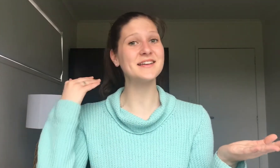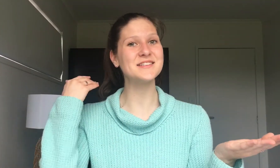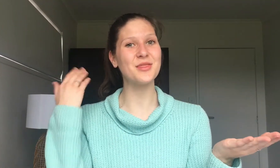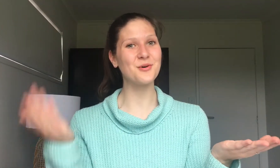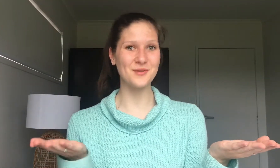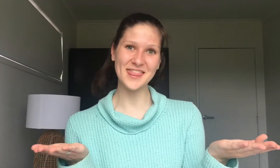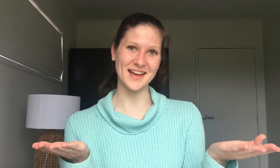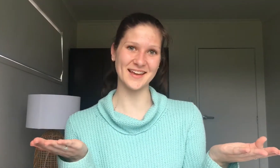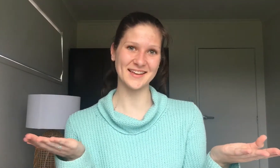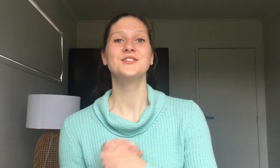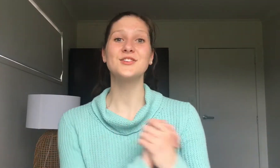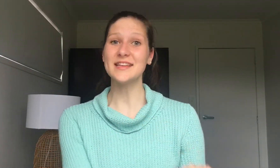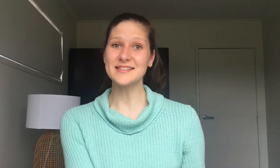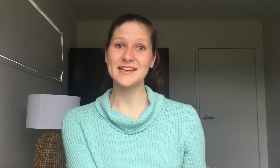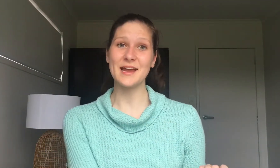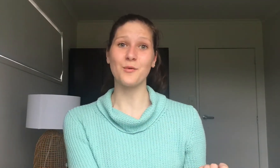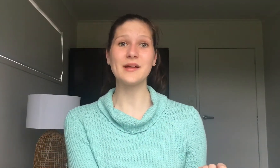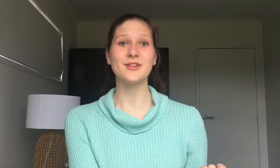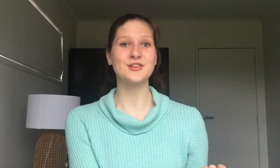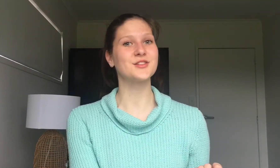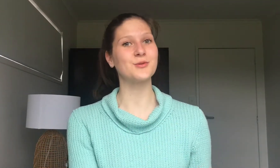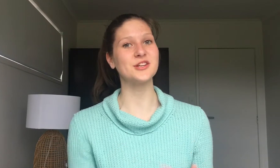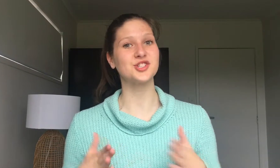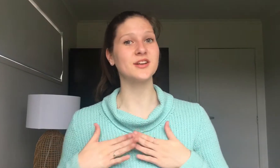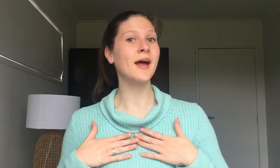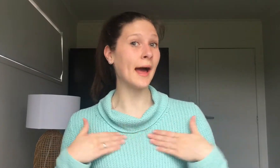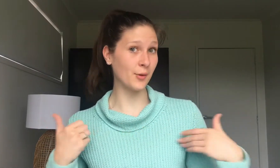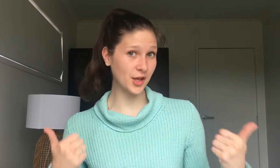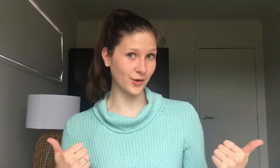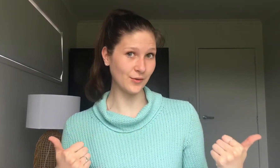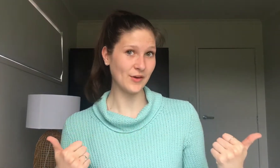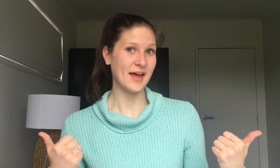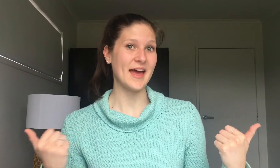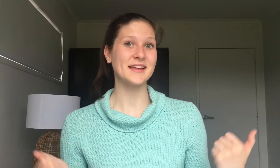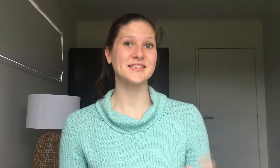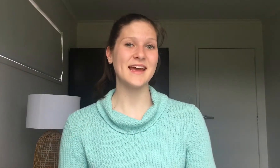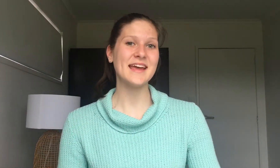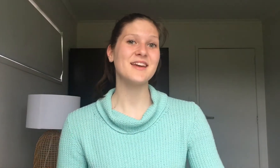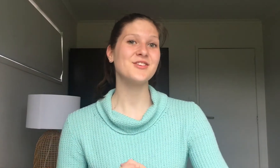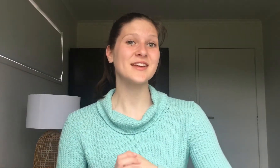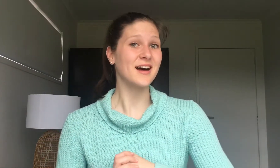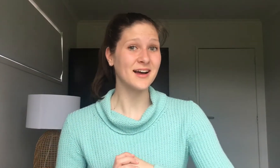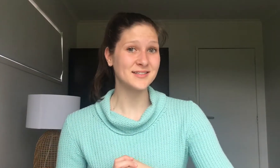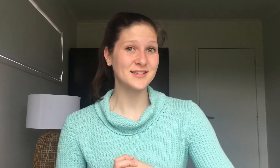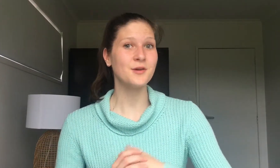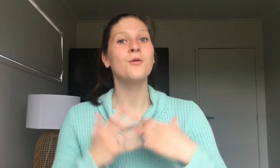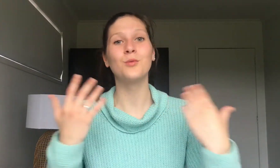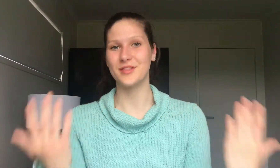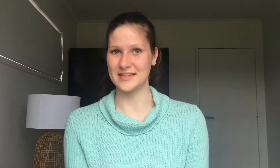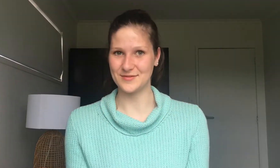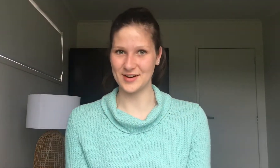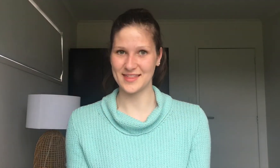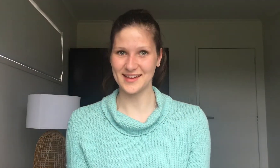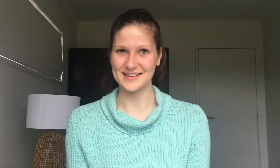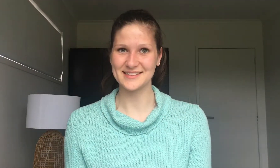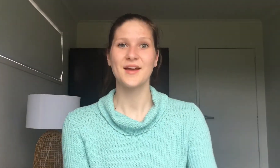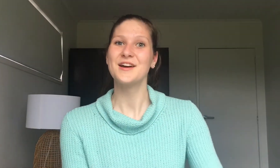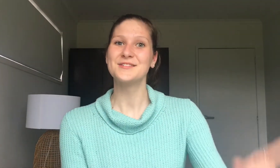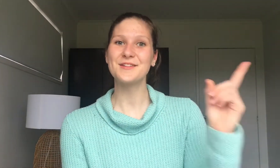the weather. So yesterday we learned the question, how are you? And today you can answer with these very things. So the